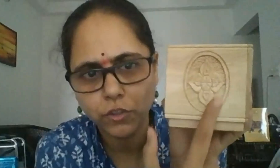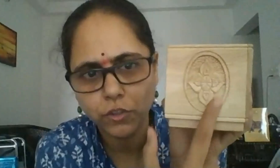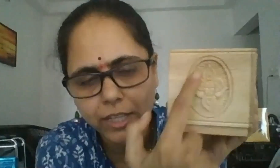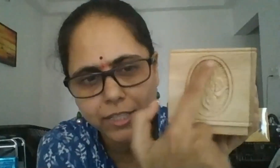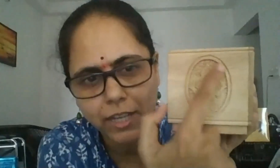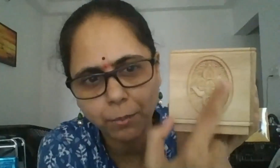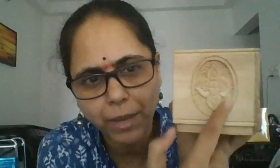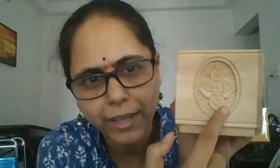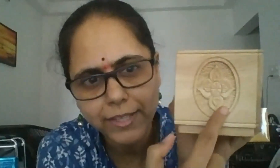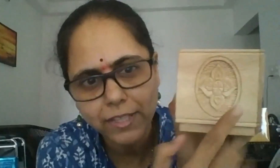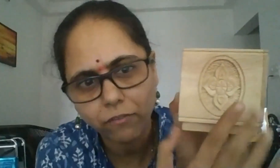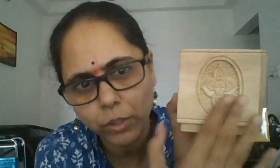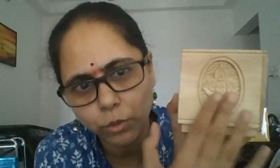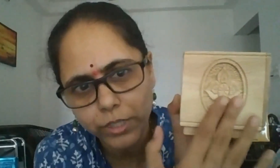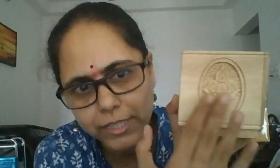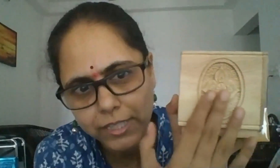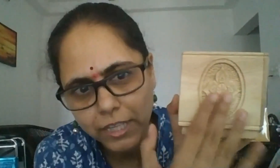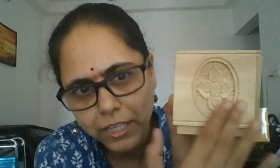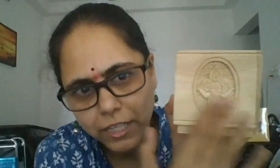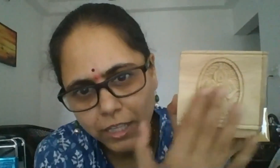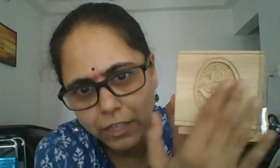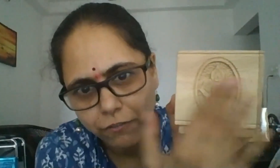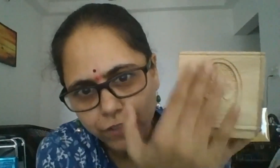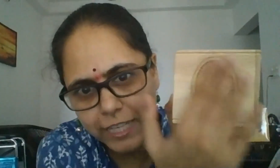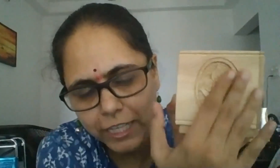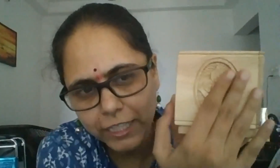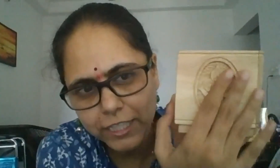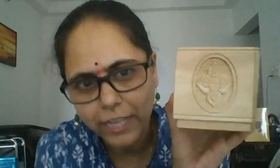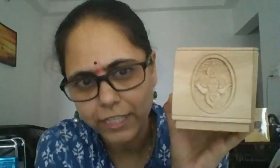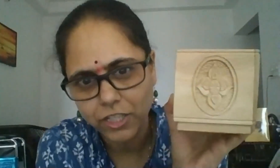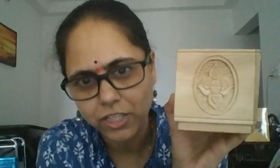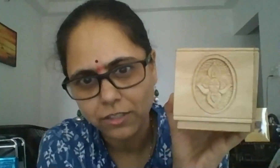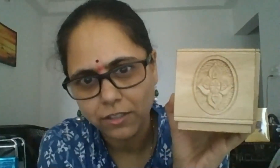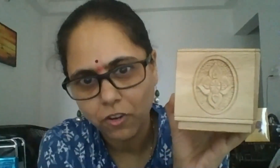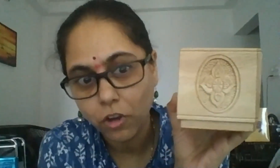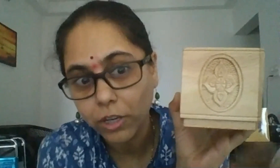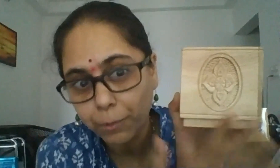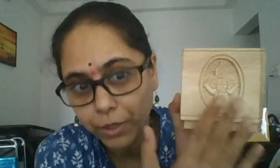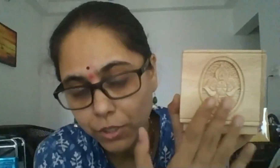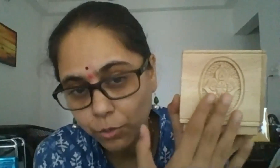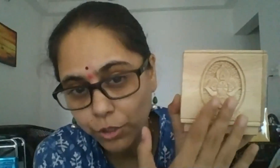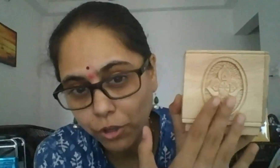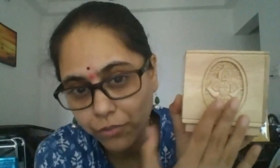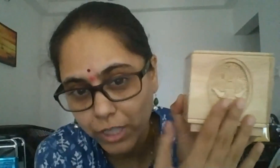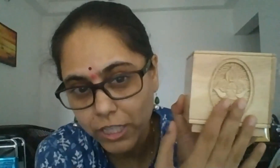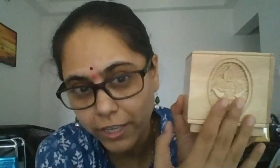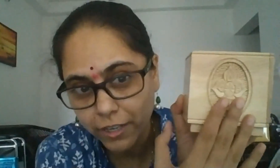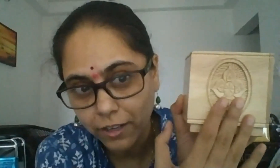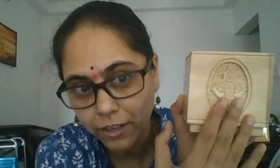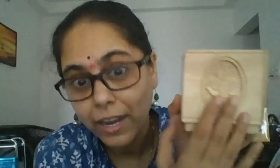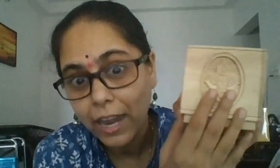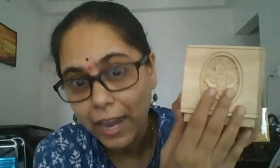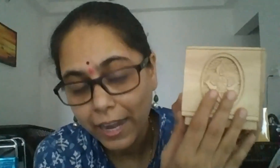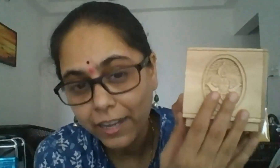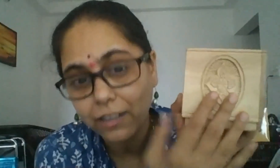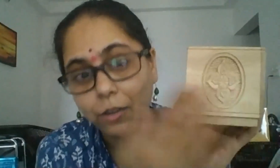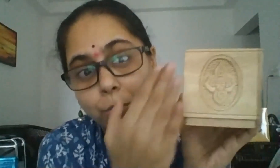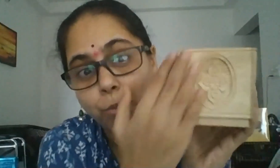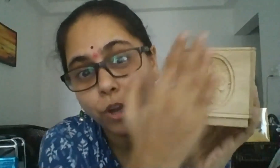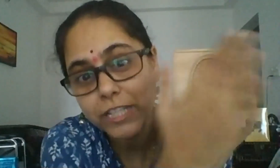is done by someone who is physically challenged on a person who is on wheelchair, and polishing